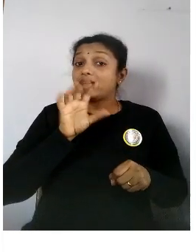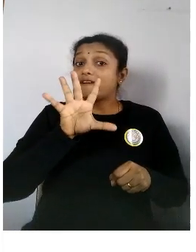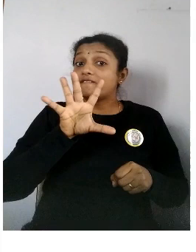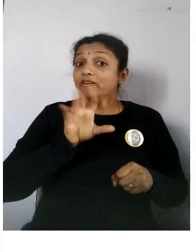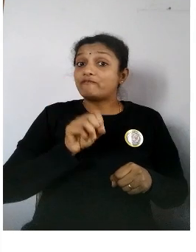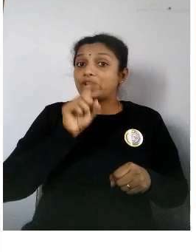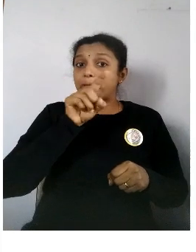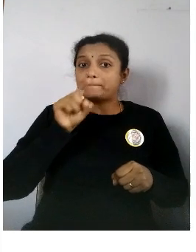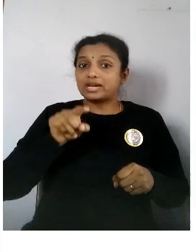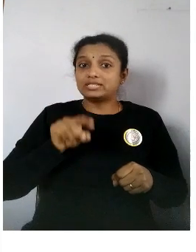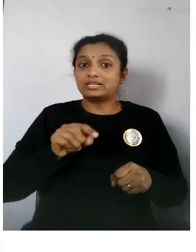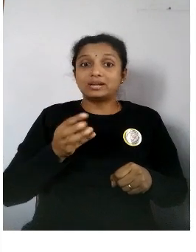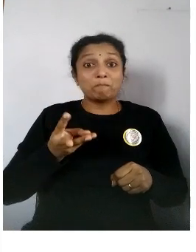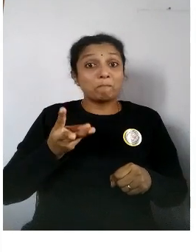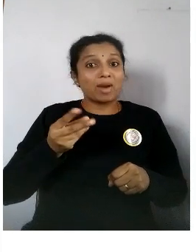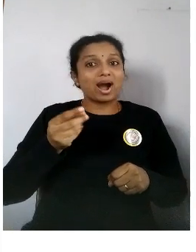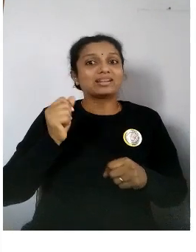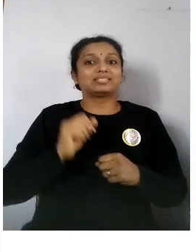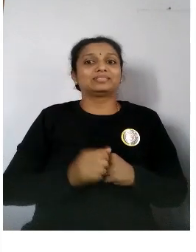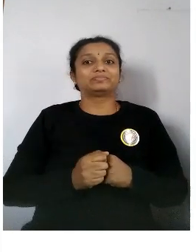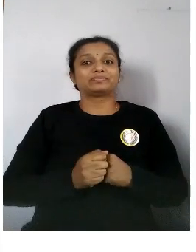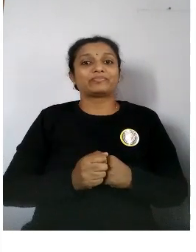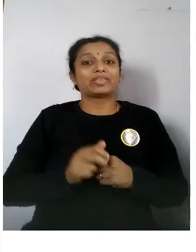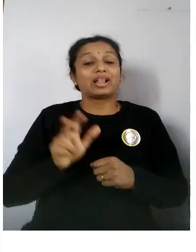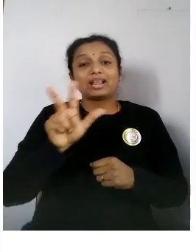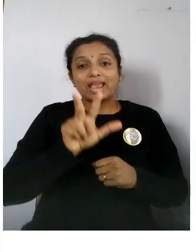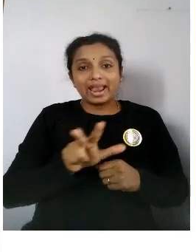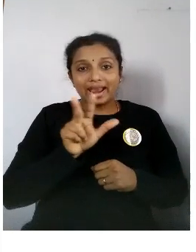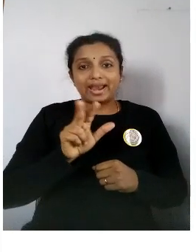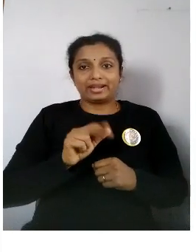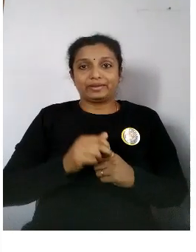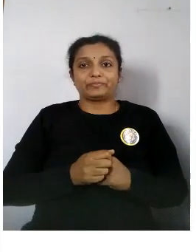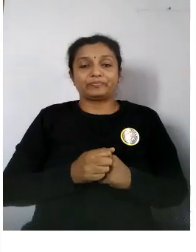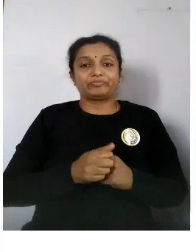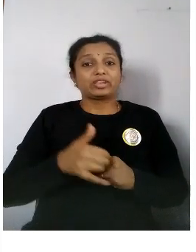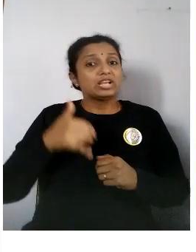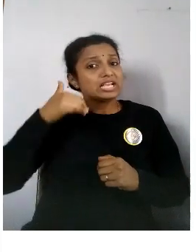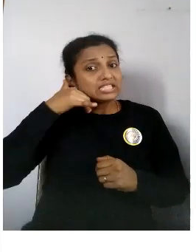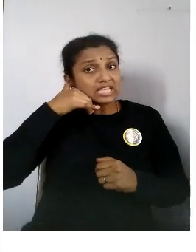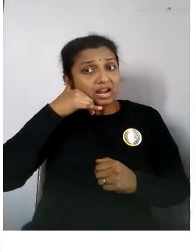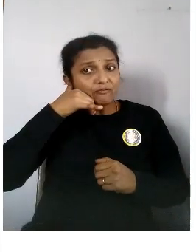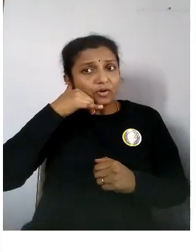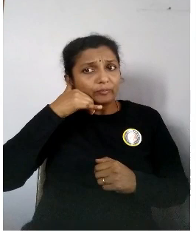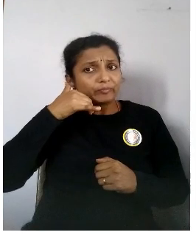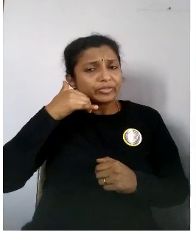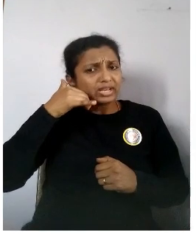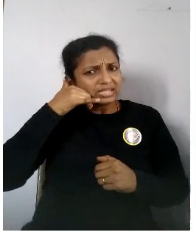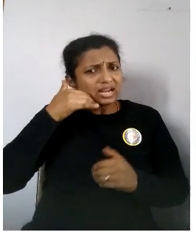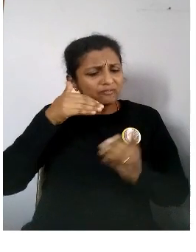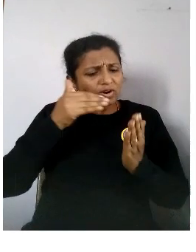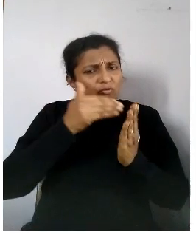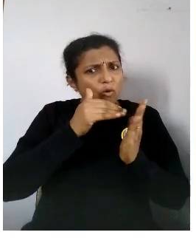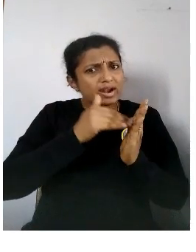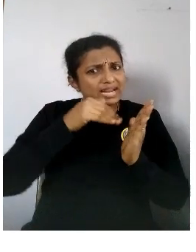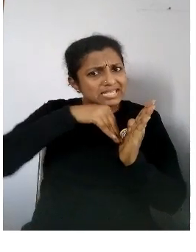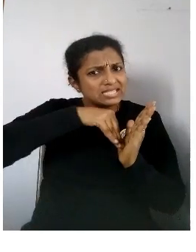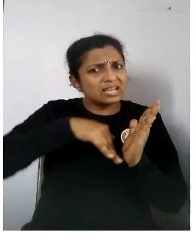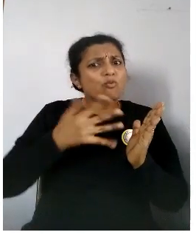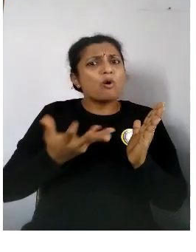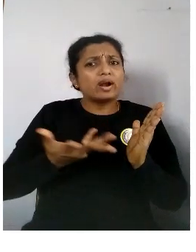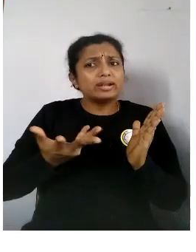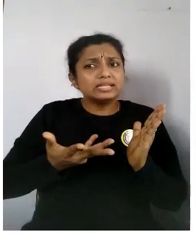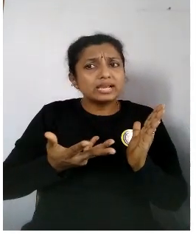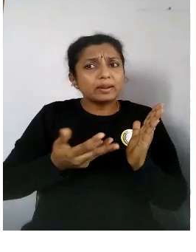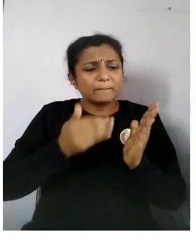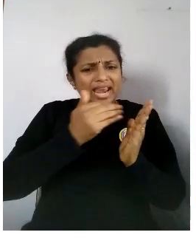get 50% marks. 8. Cell phone. Cell phone, what?